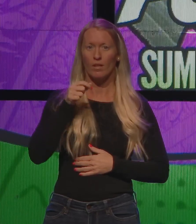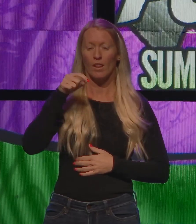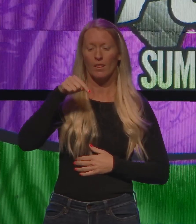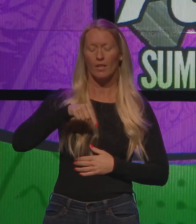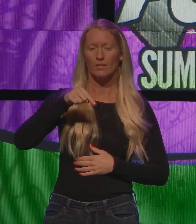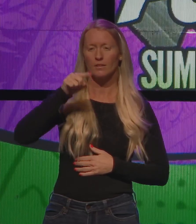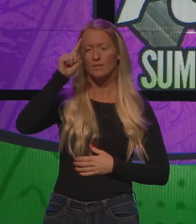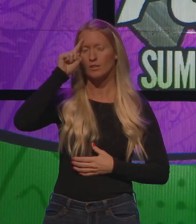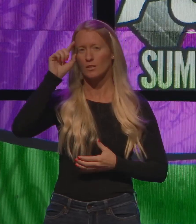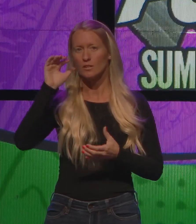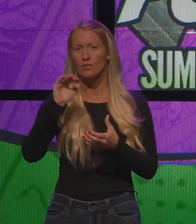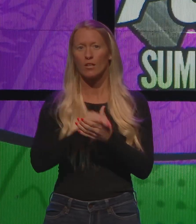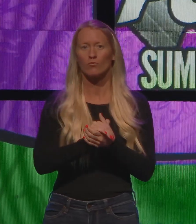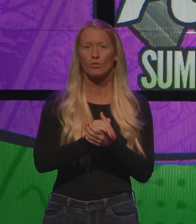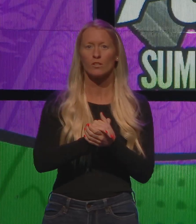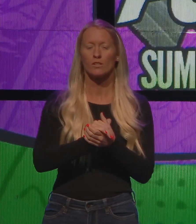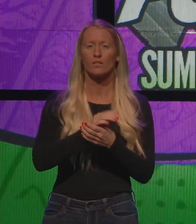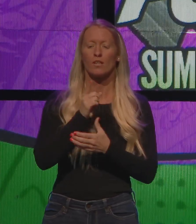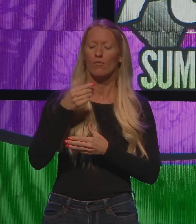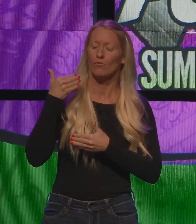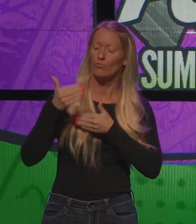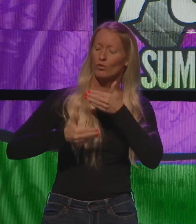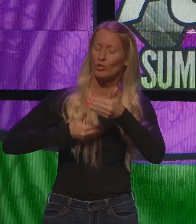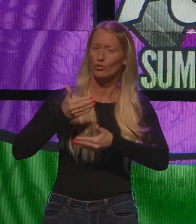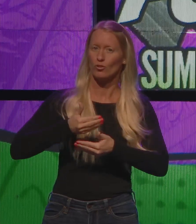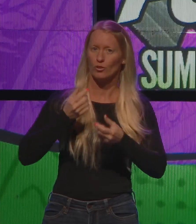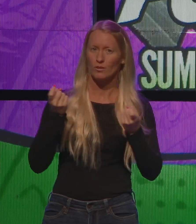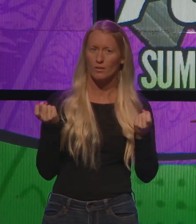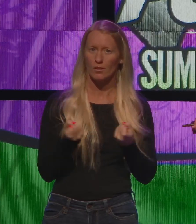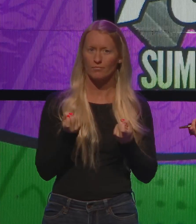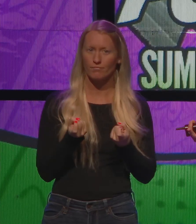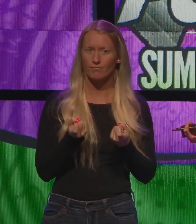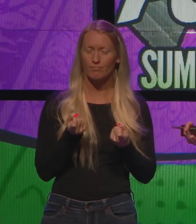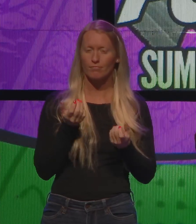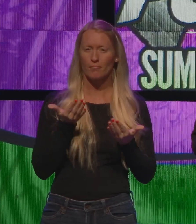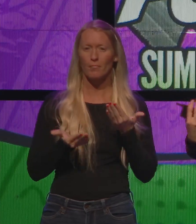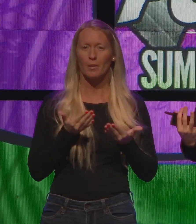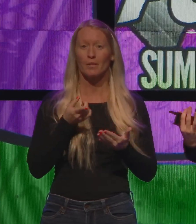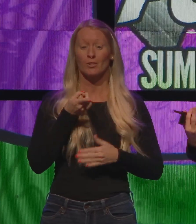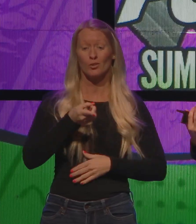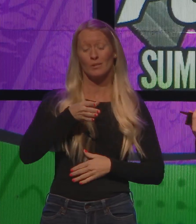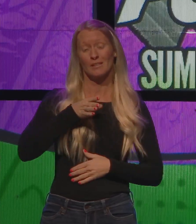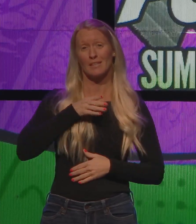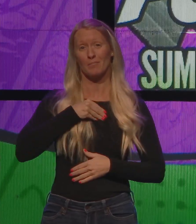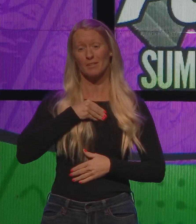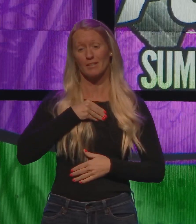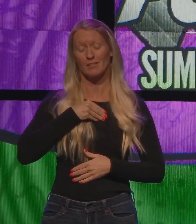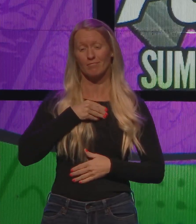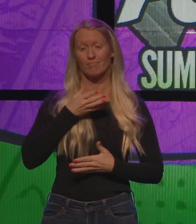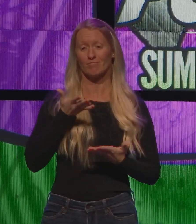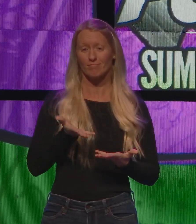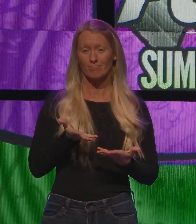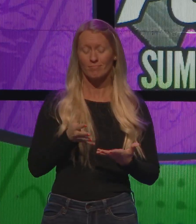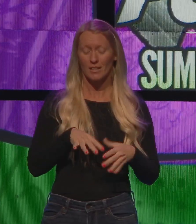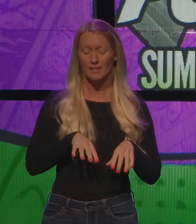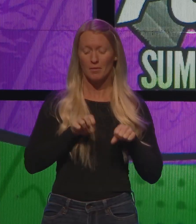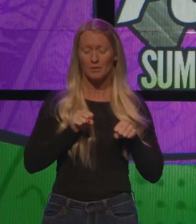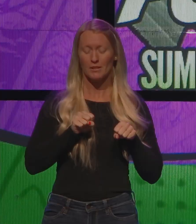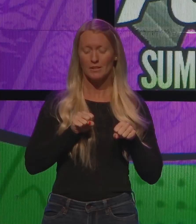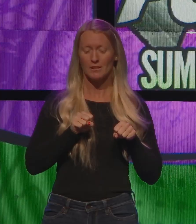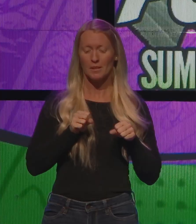of original sin, maybe you've adopted it. Maybe even today you're realizing, I